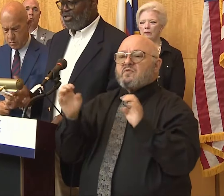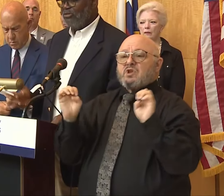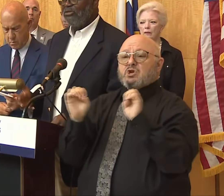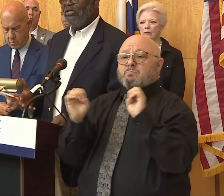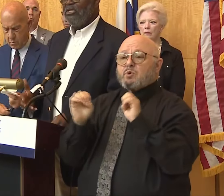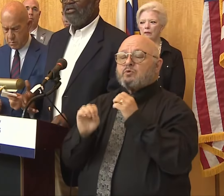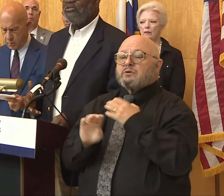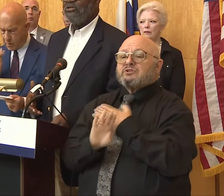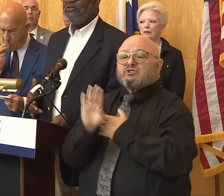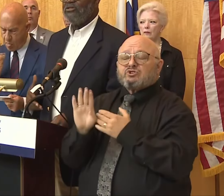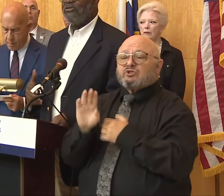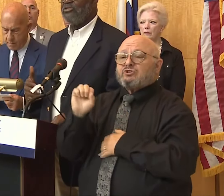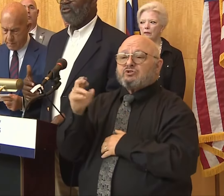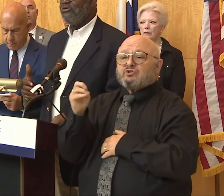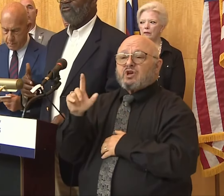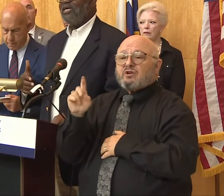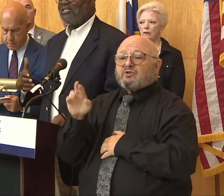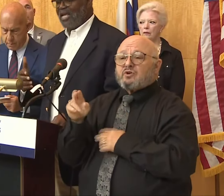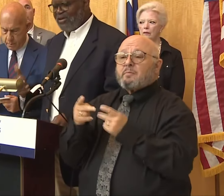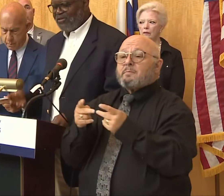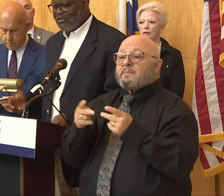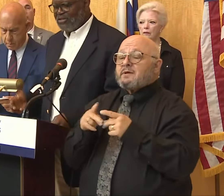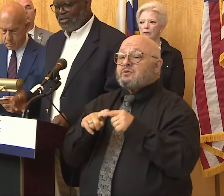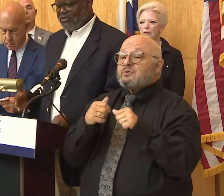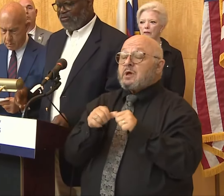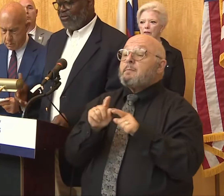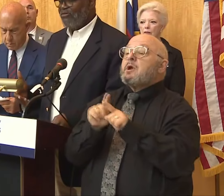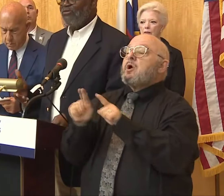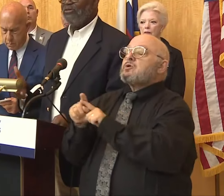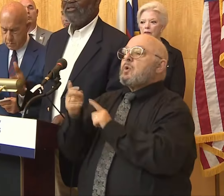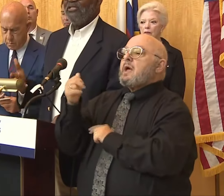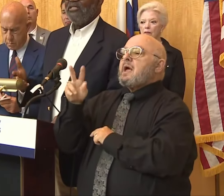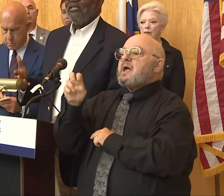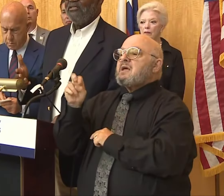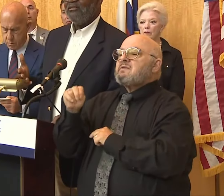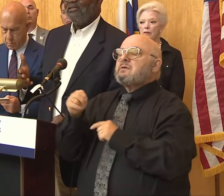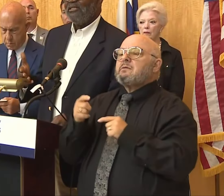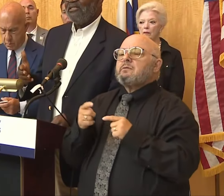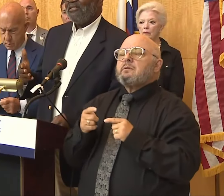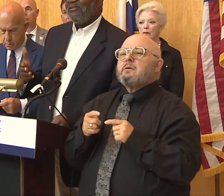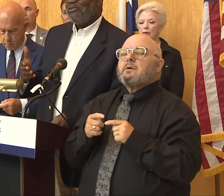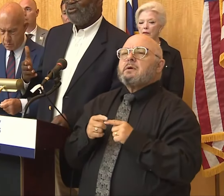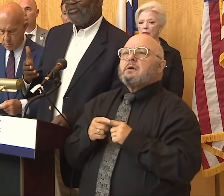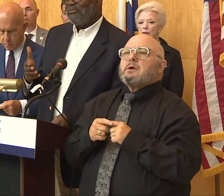emergency shelter and certainly serve as havens